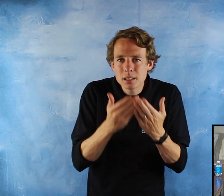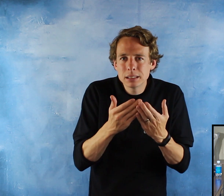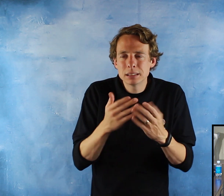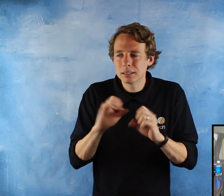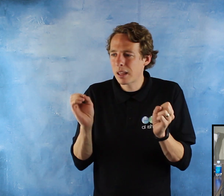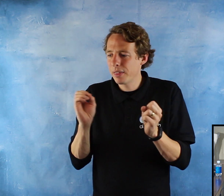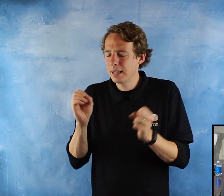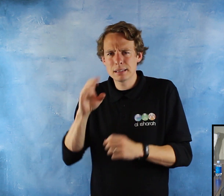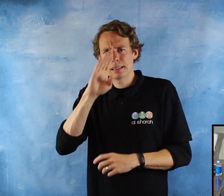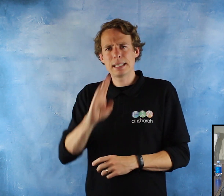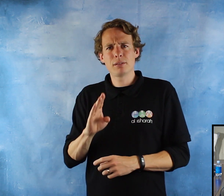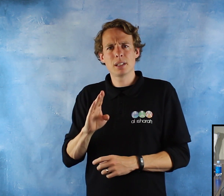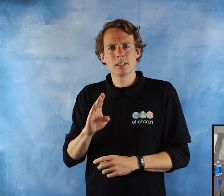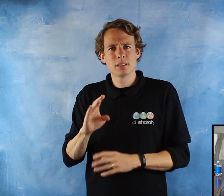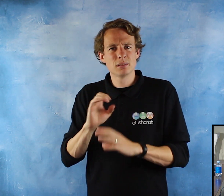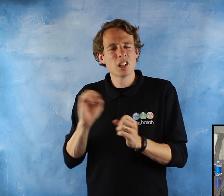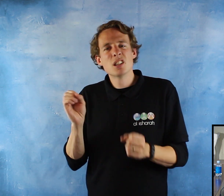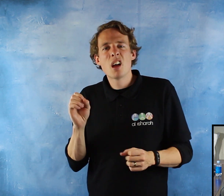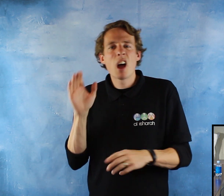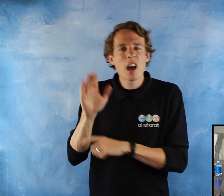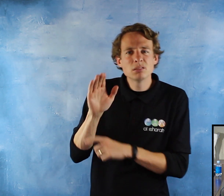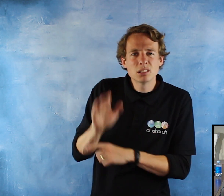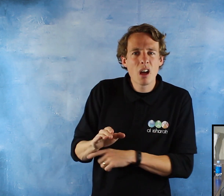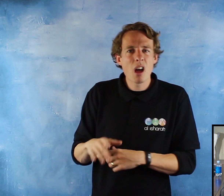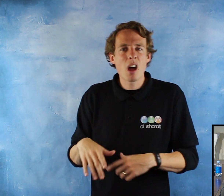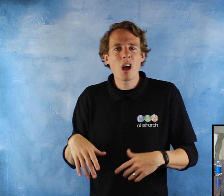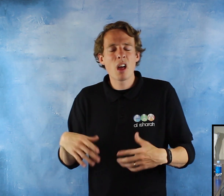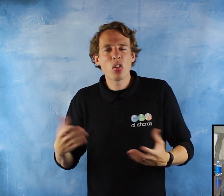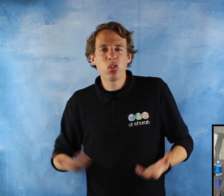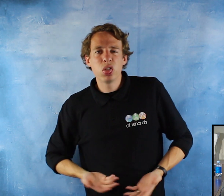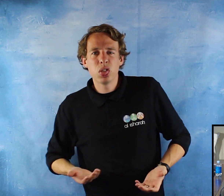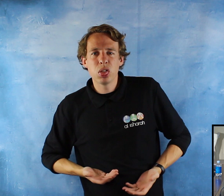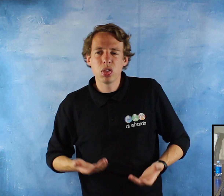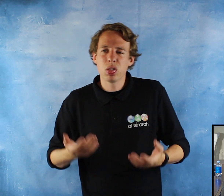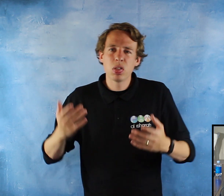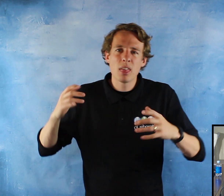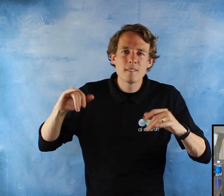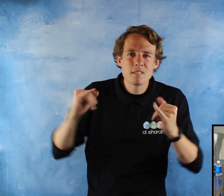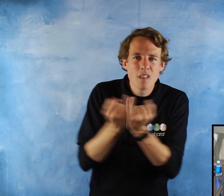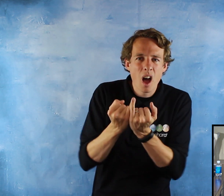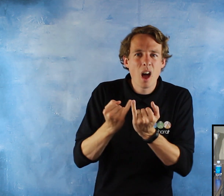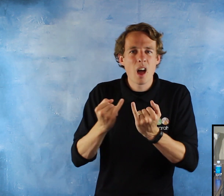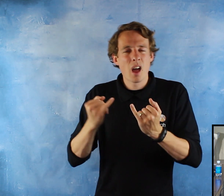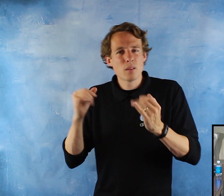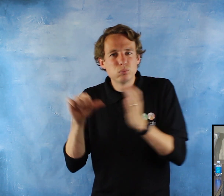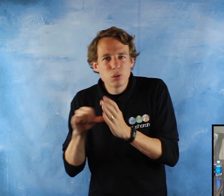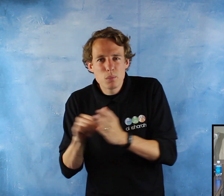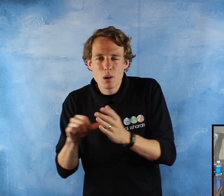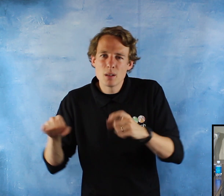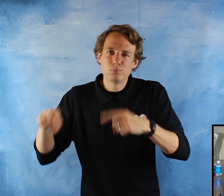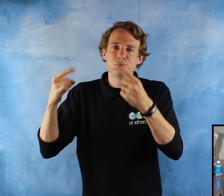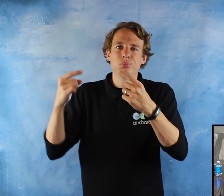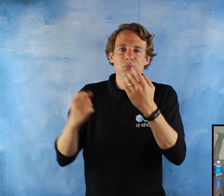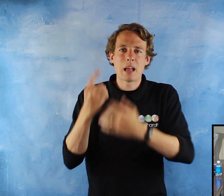are just hanging around in gangs, and they fight. All these is a phenomenon